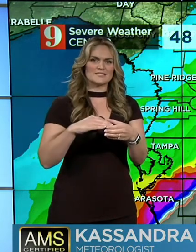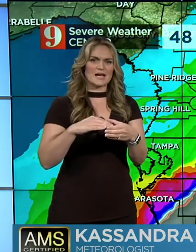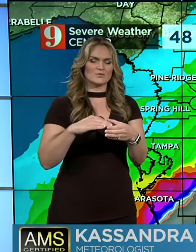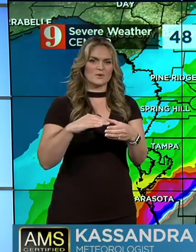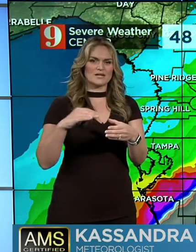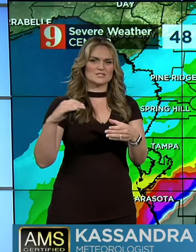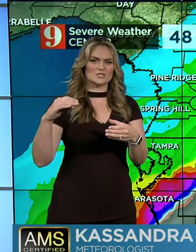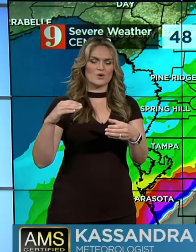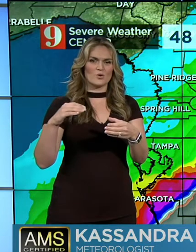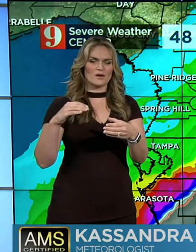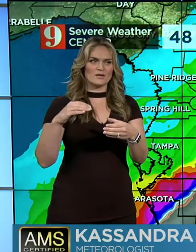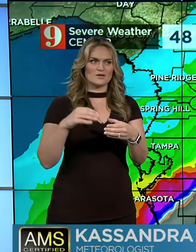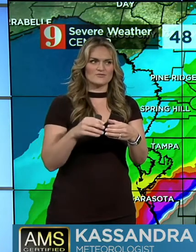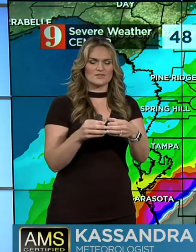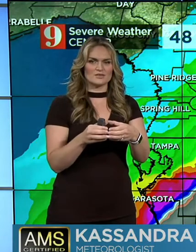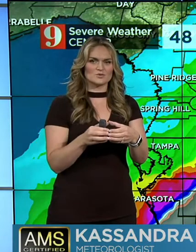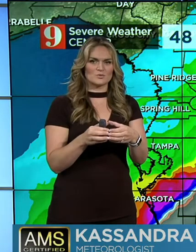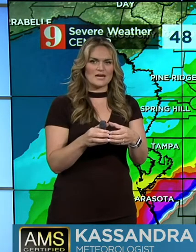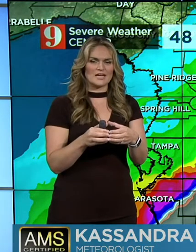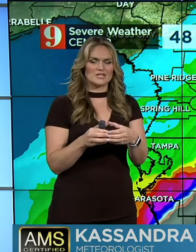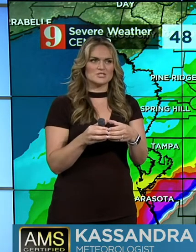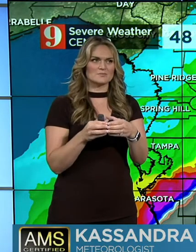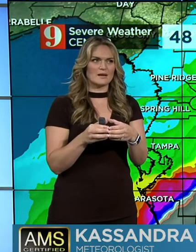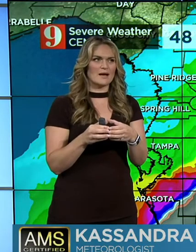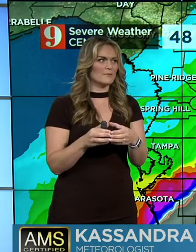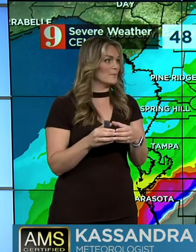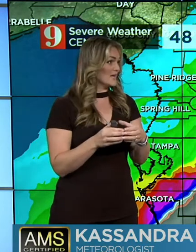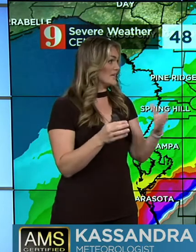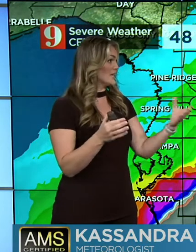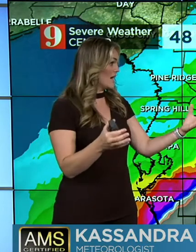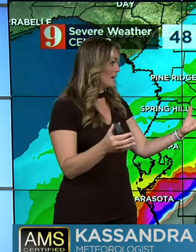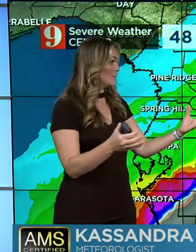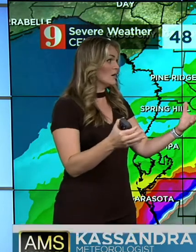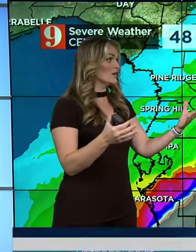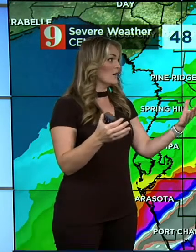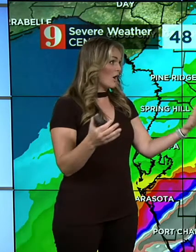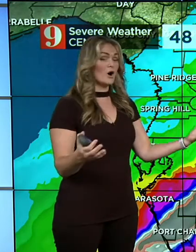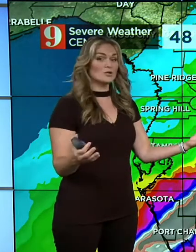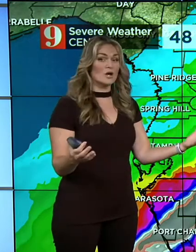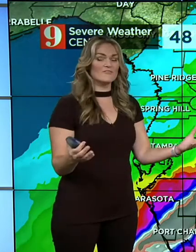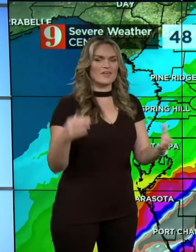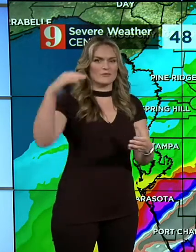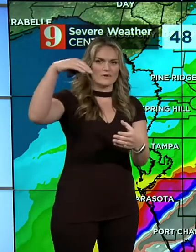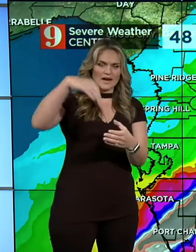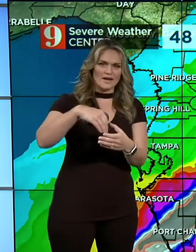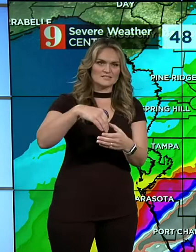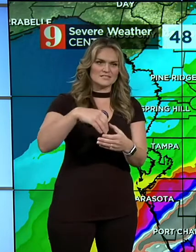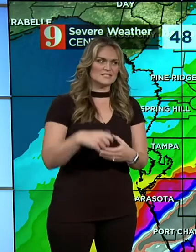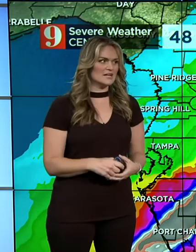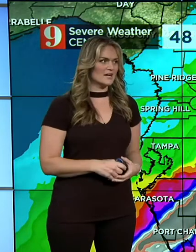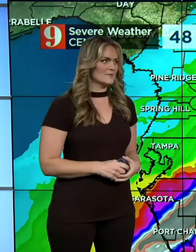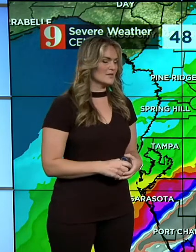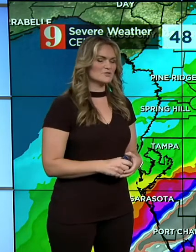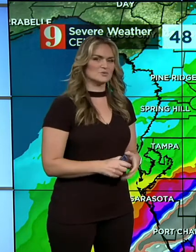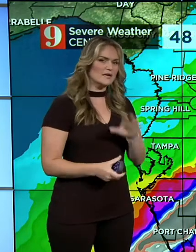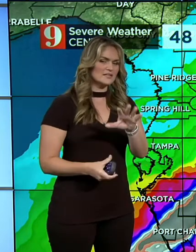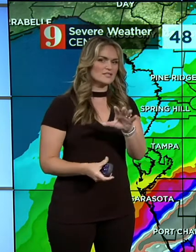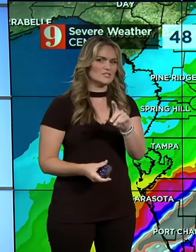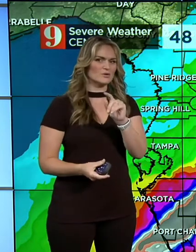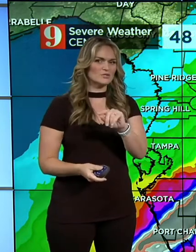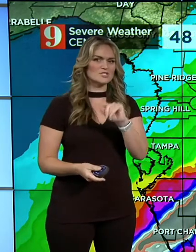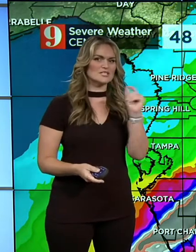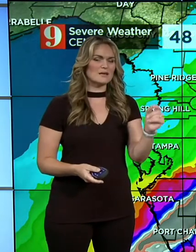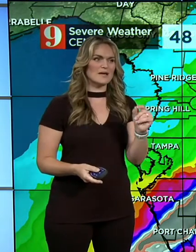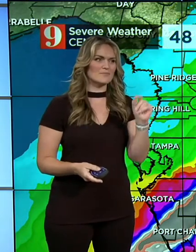it's coming sideways. So you have to think those rain gauges may not be picking up all of that rain since it's not coming down